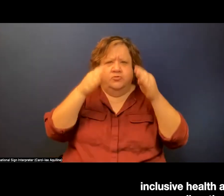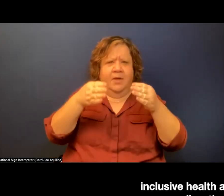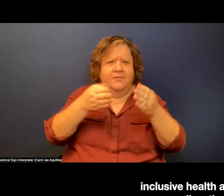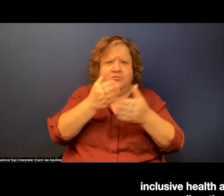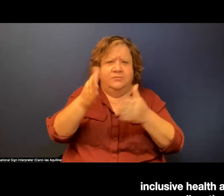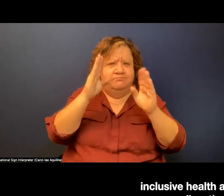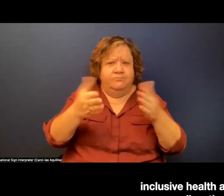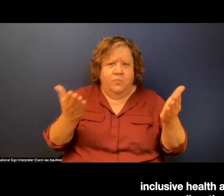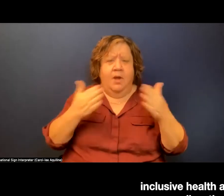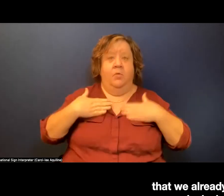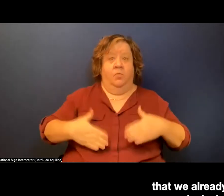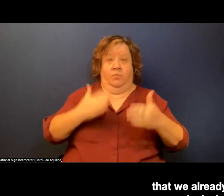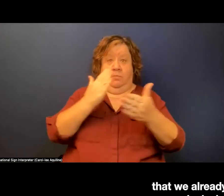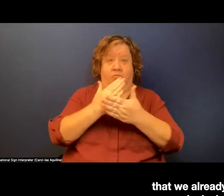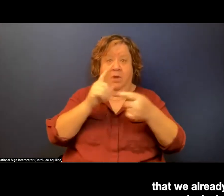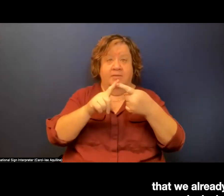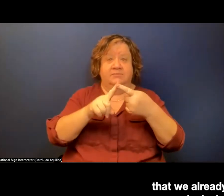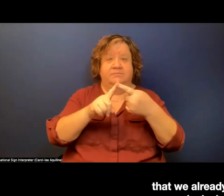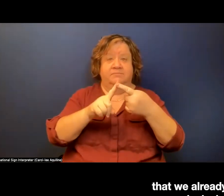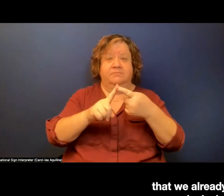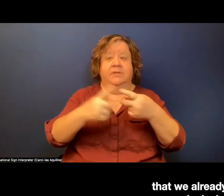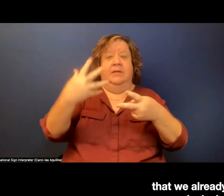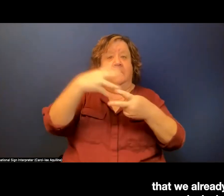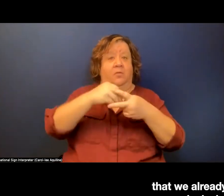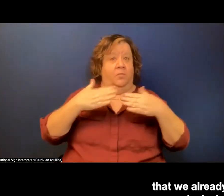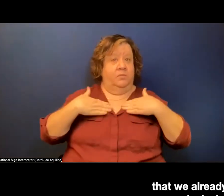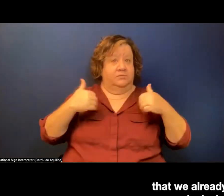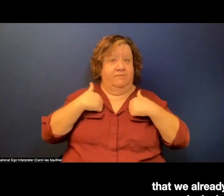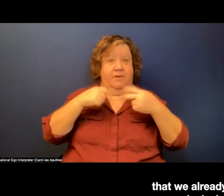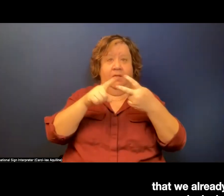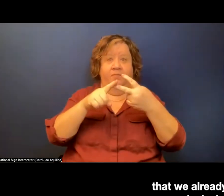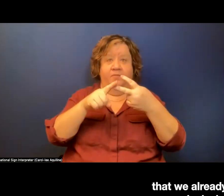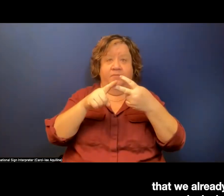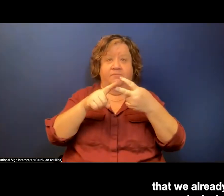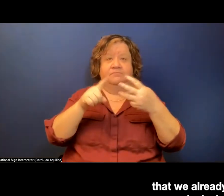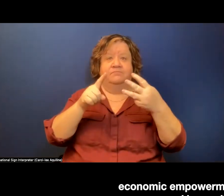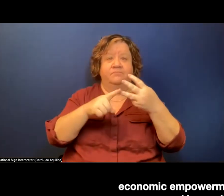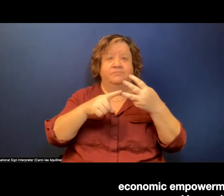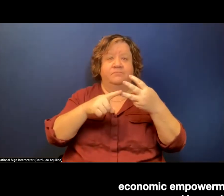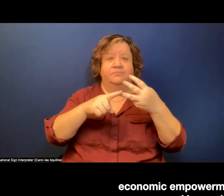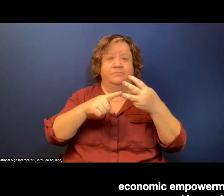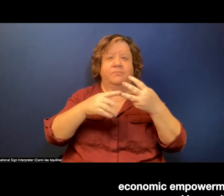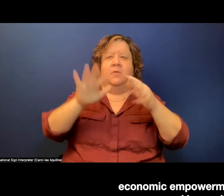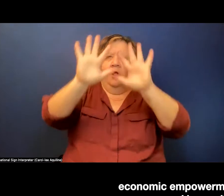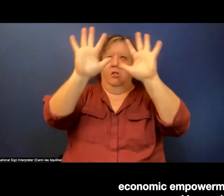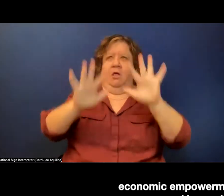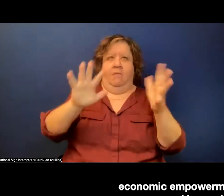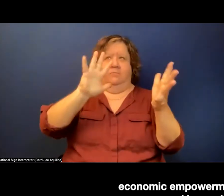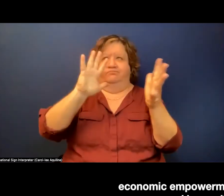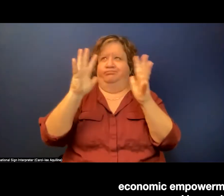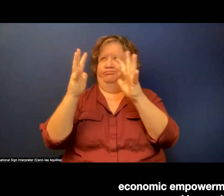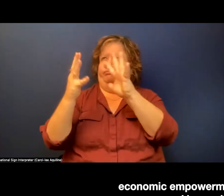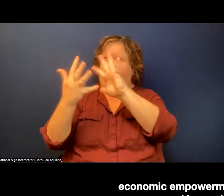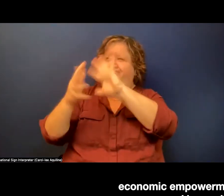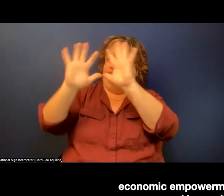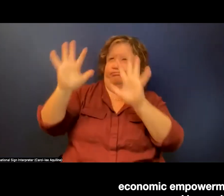climate action, as well as the existing focus that we already had previously on inclusive education, economic